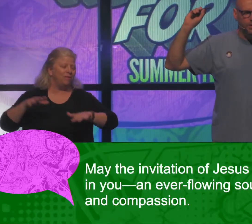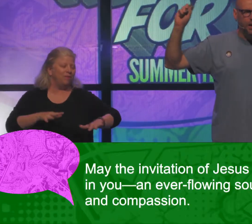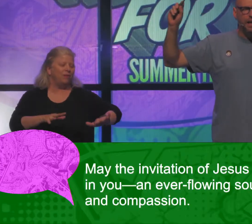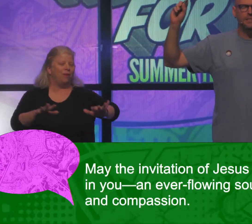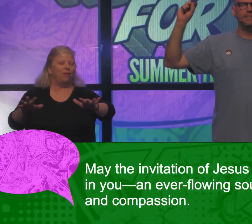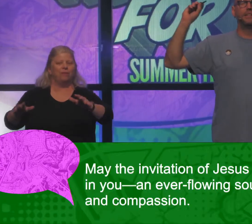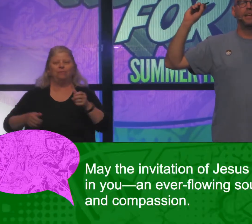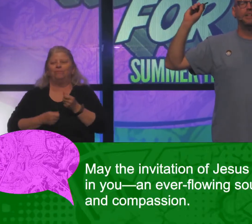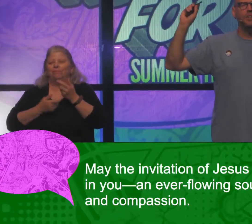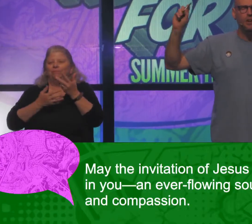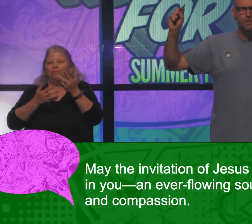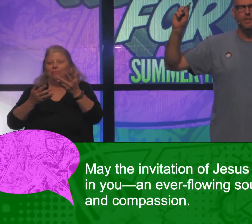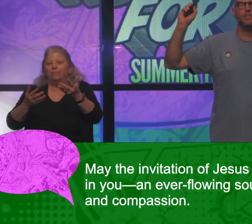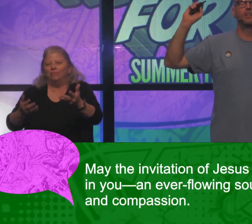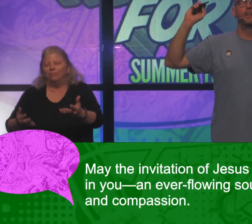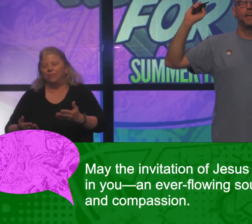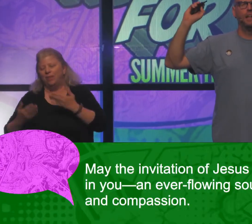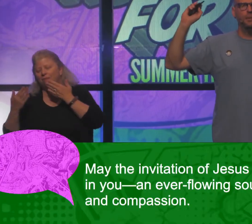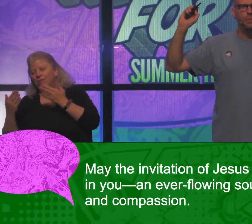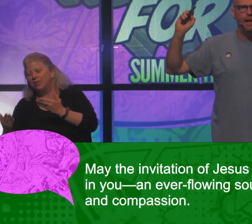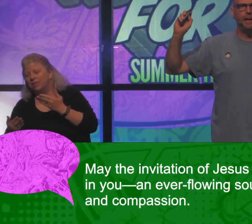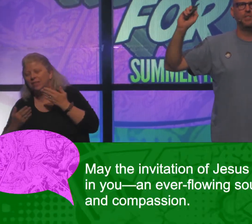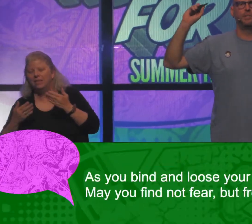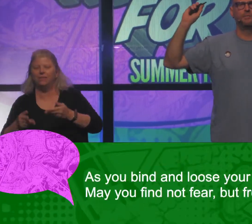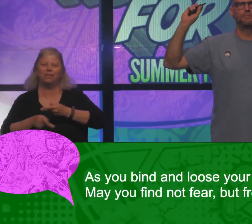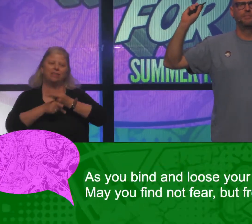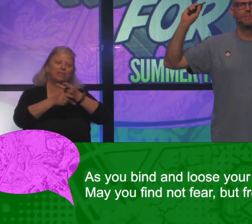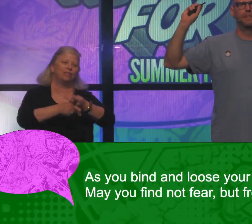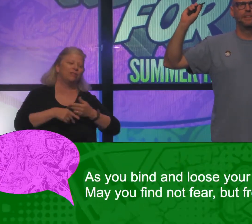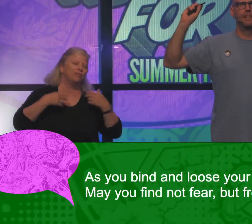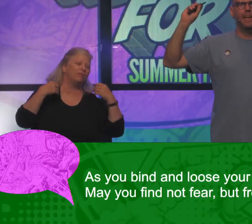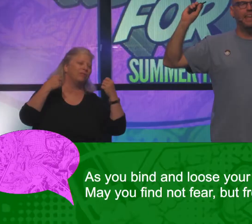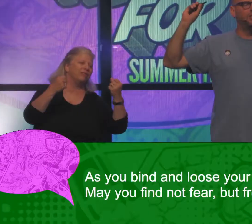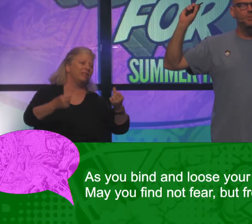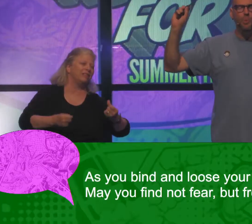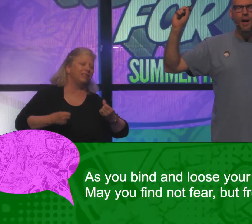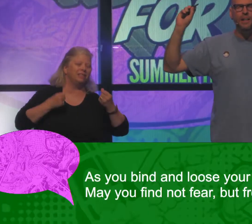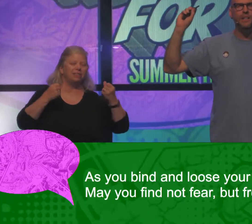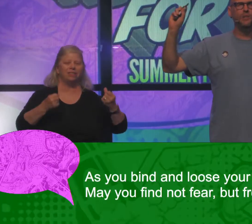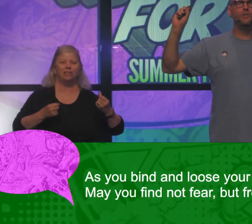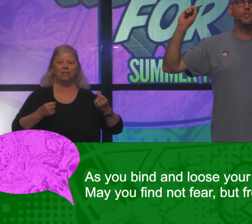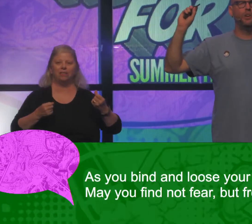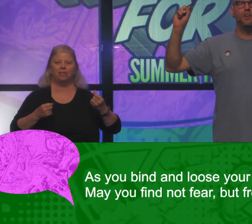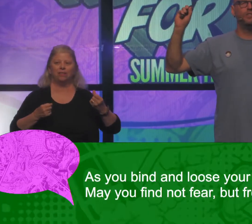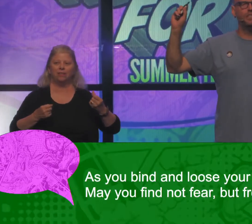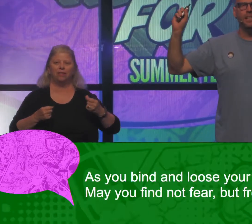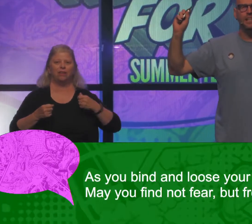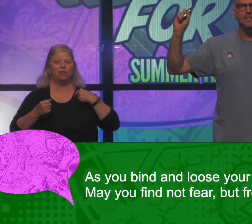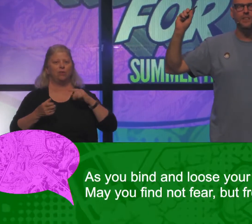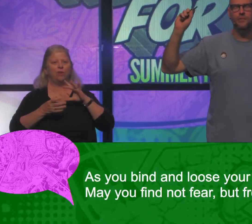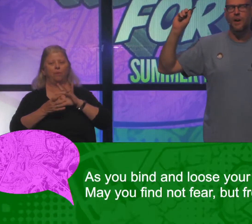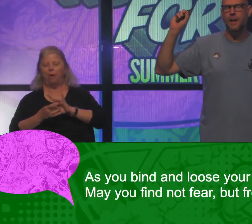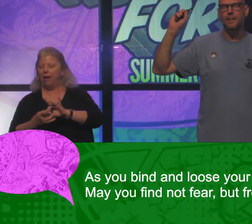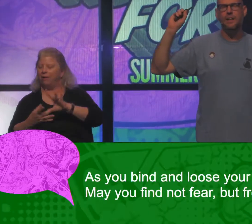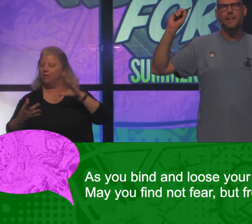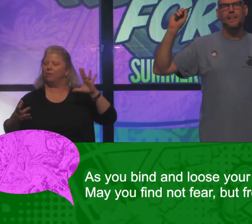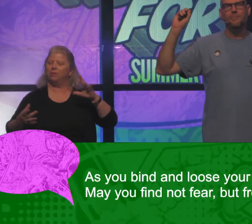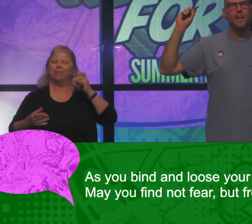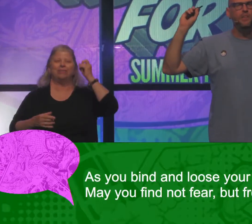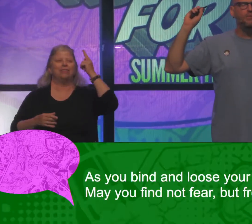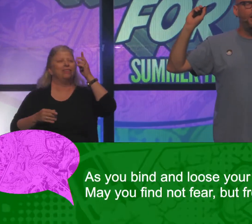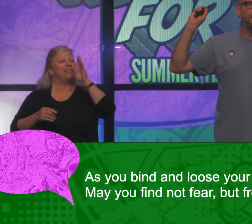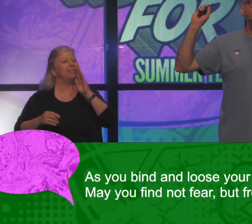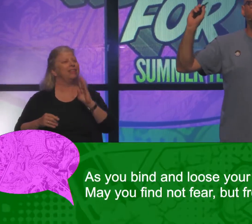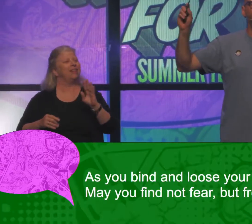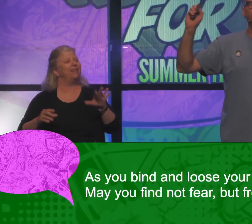source of grace and courage and compassion. And as you bind and loose your understandings of the divine,